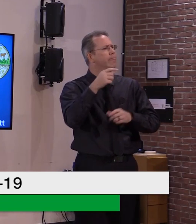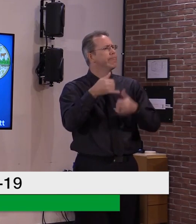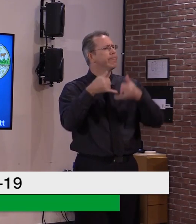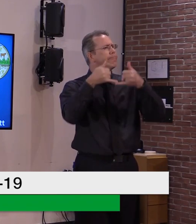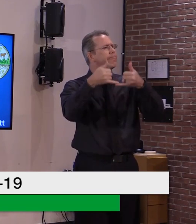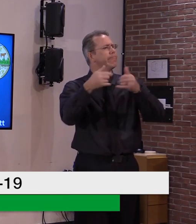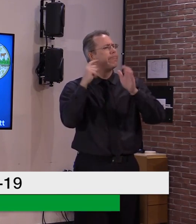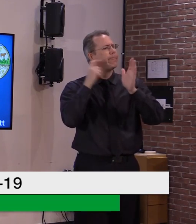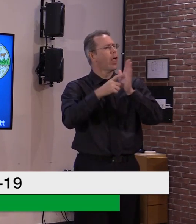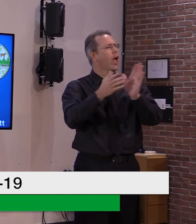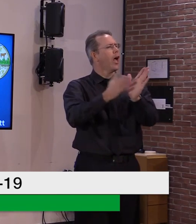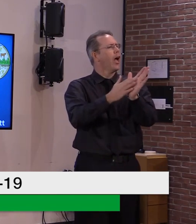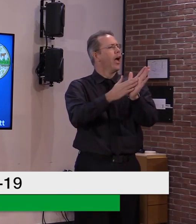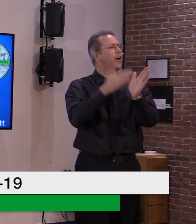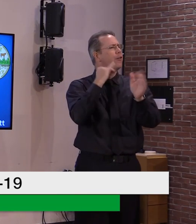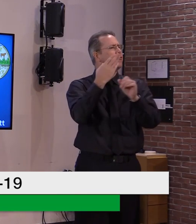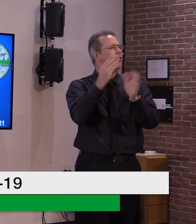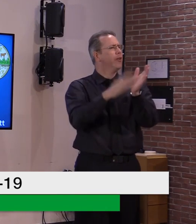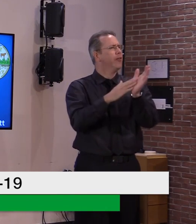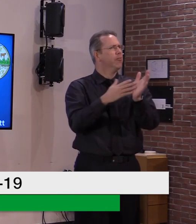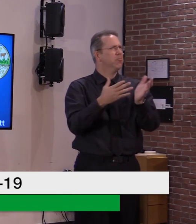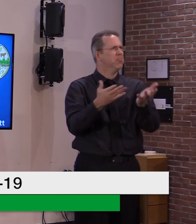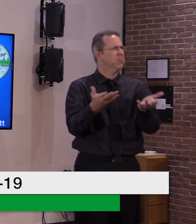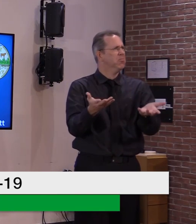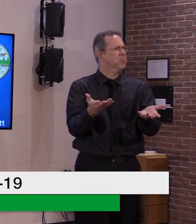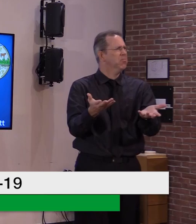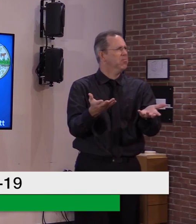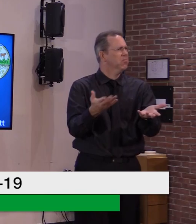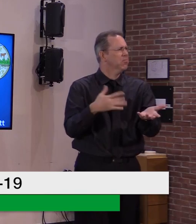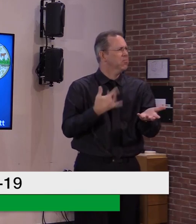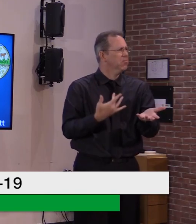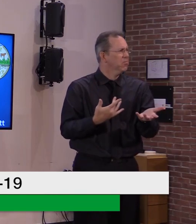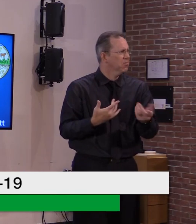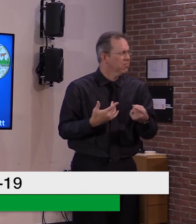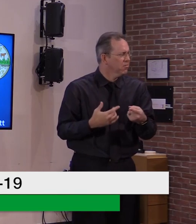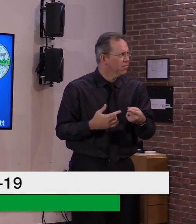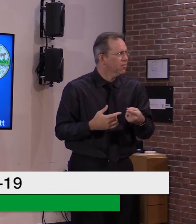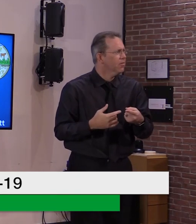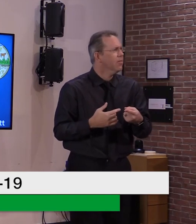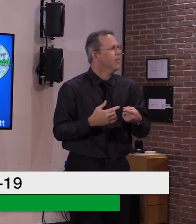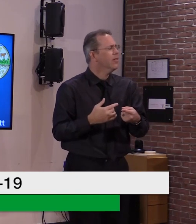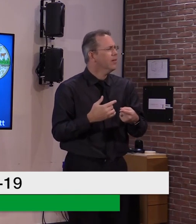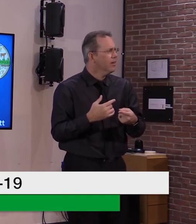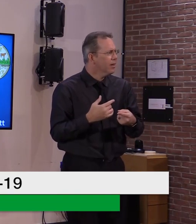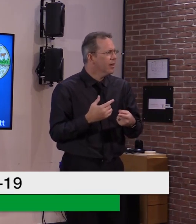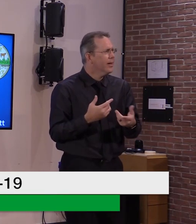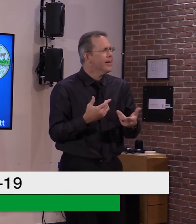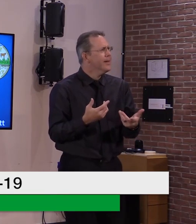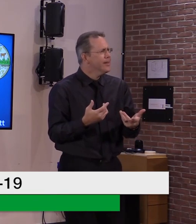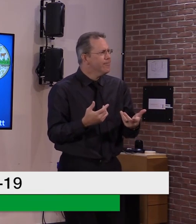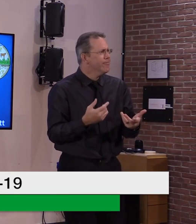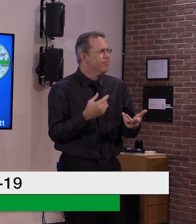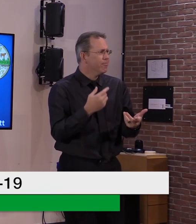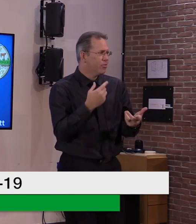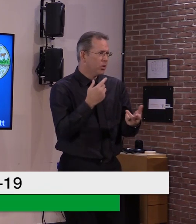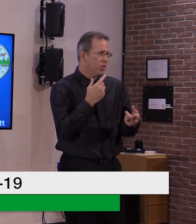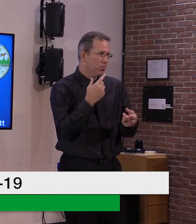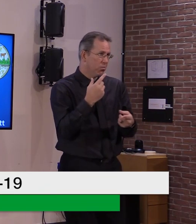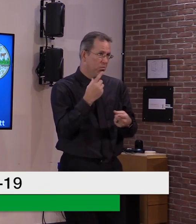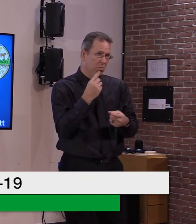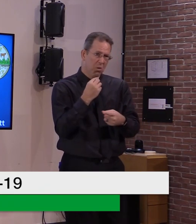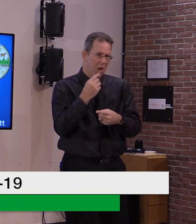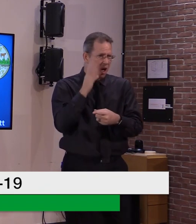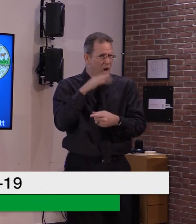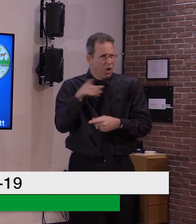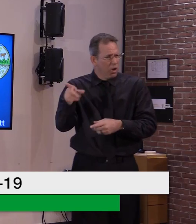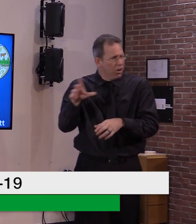during public 19. um yes some of your state orders may have been unpopular and you also understand